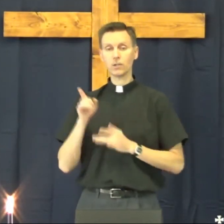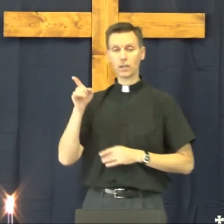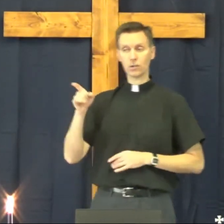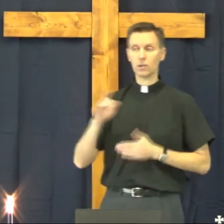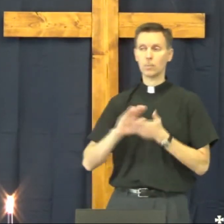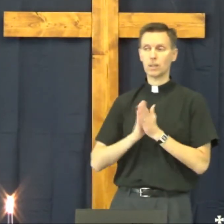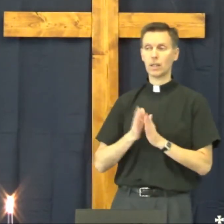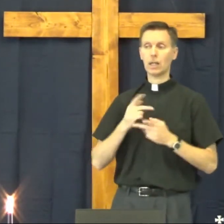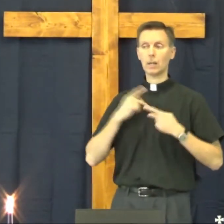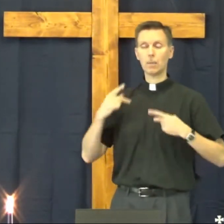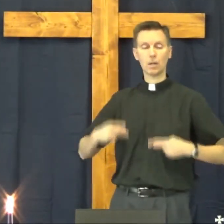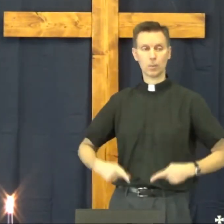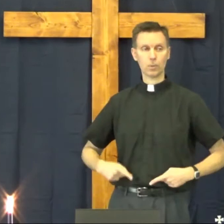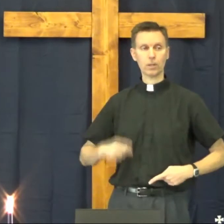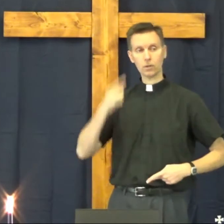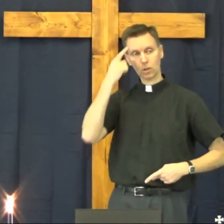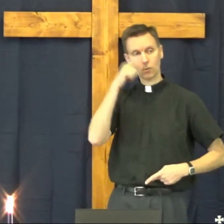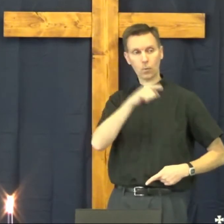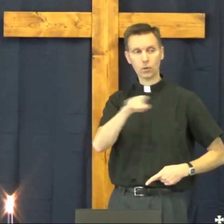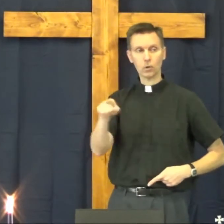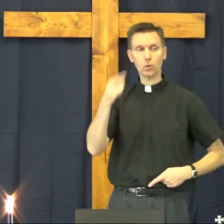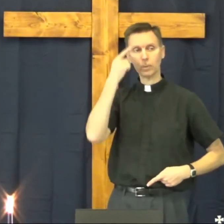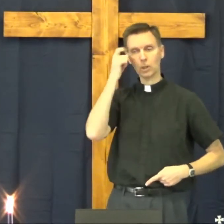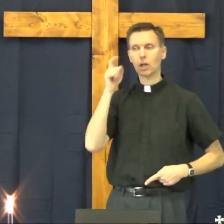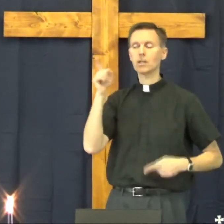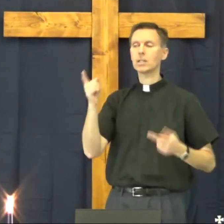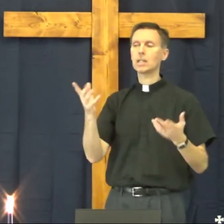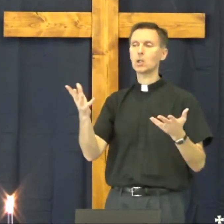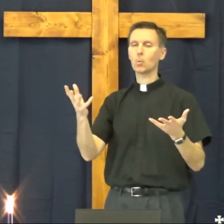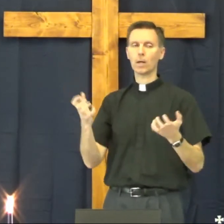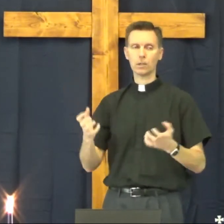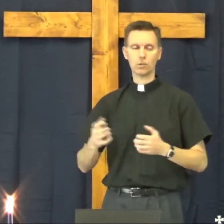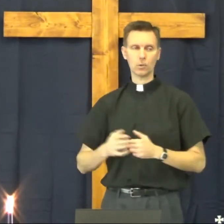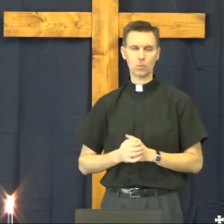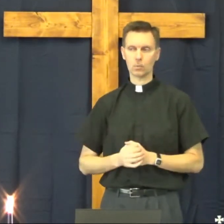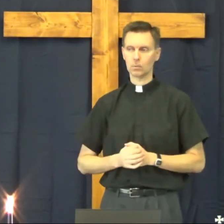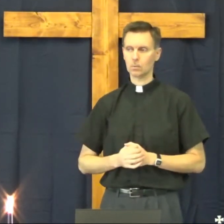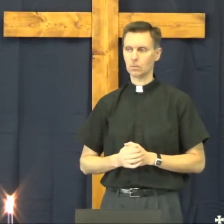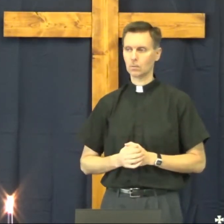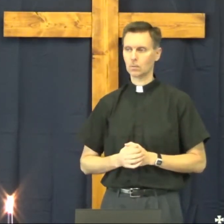Jesus became a priest for you because he wanted to. Look like you're going to ask a